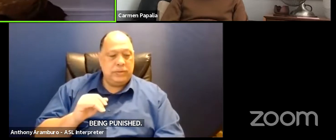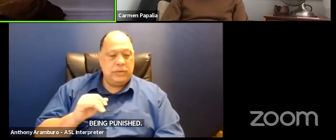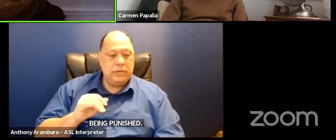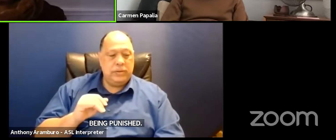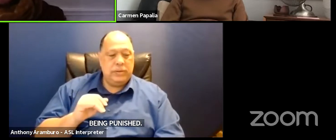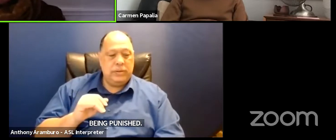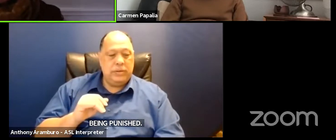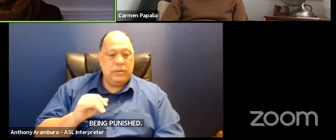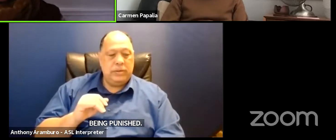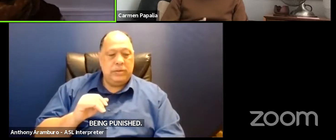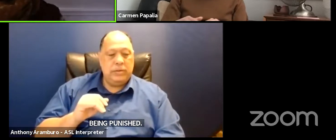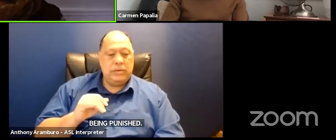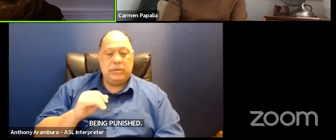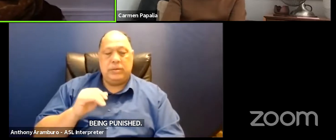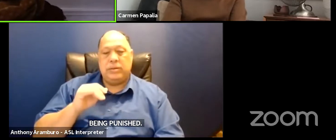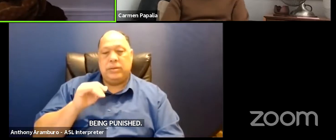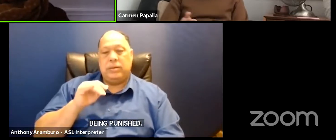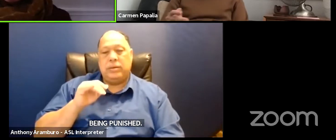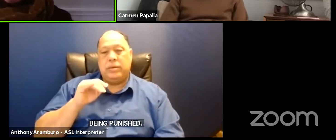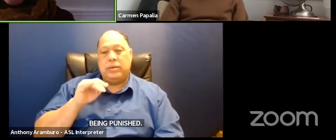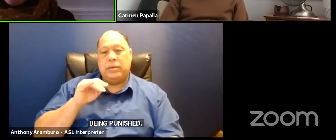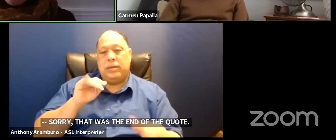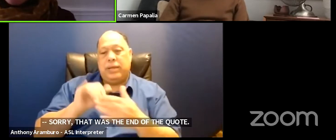that was the end of the quote.